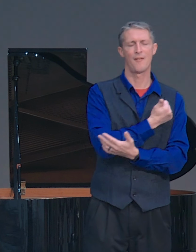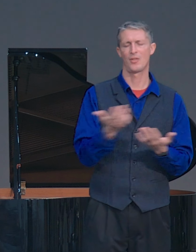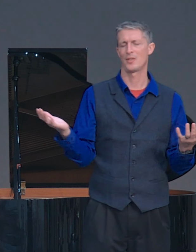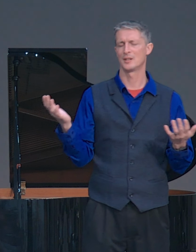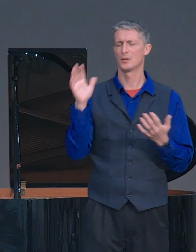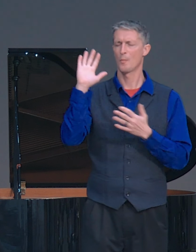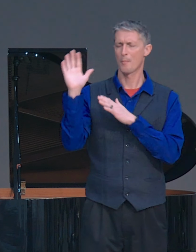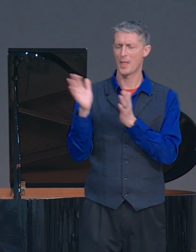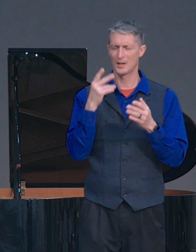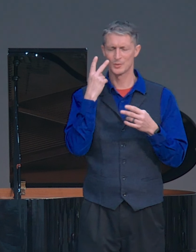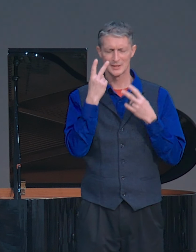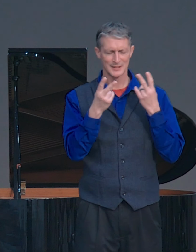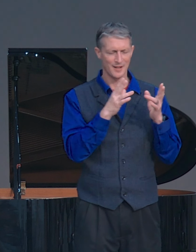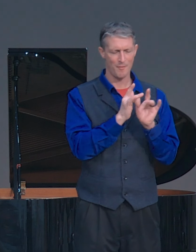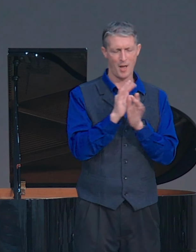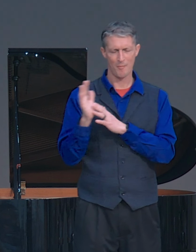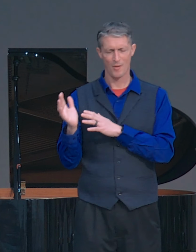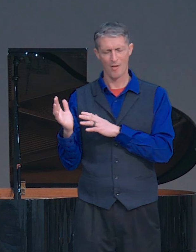of heart restoration.